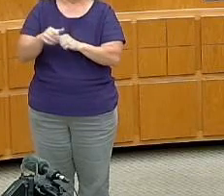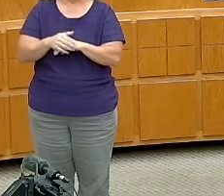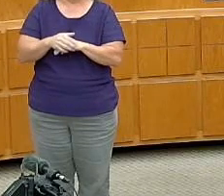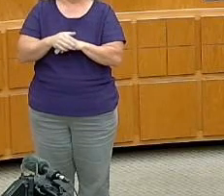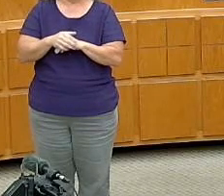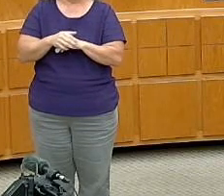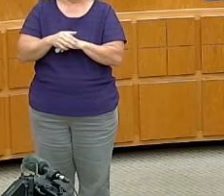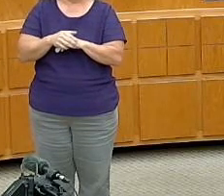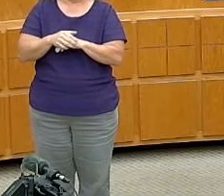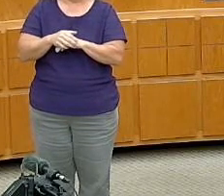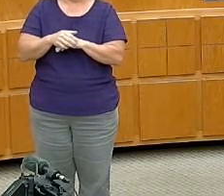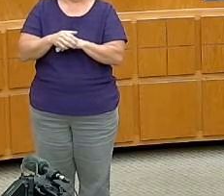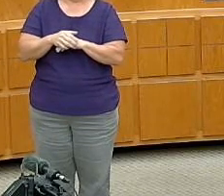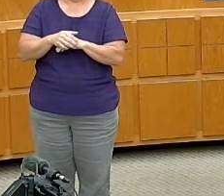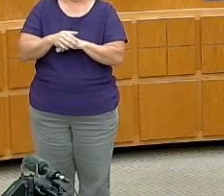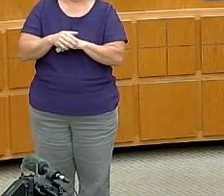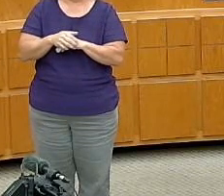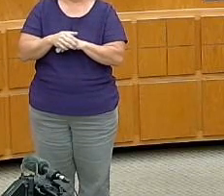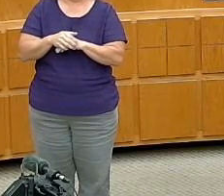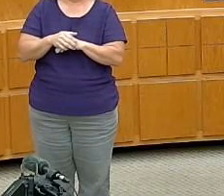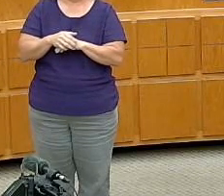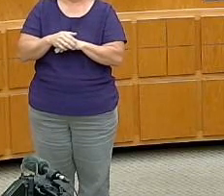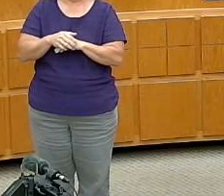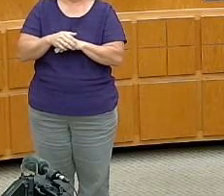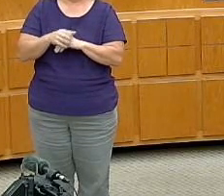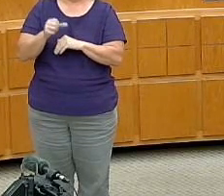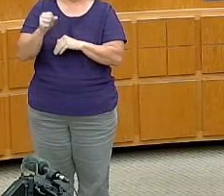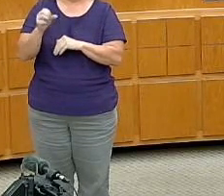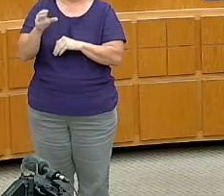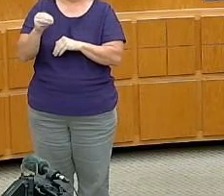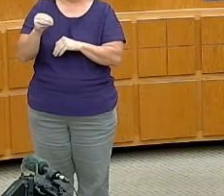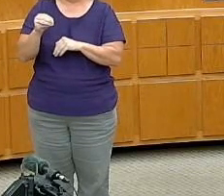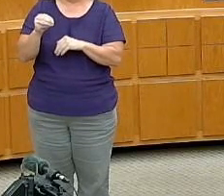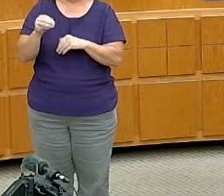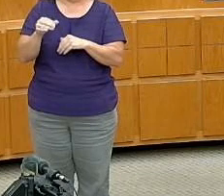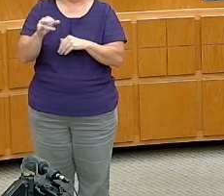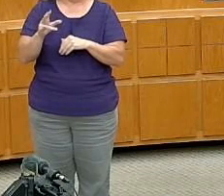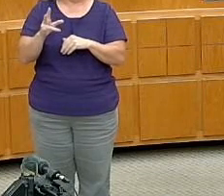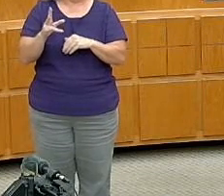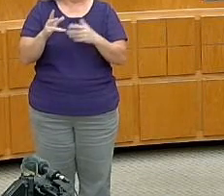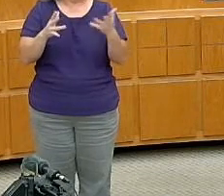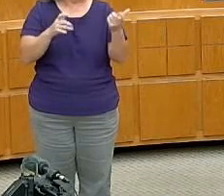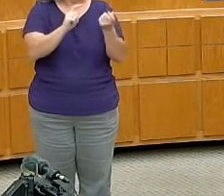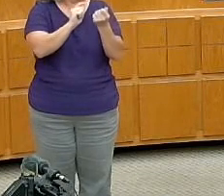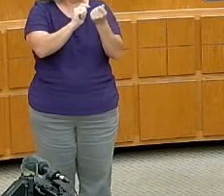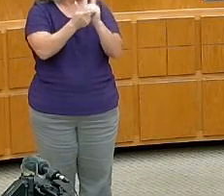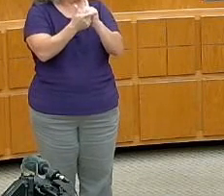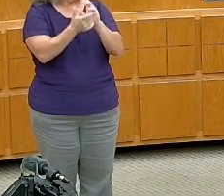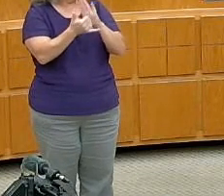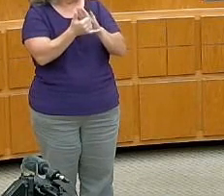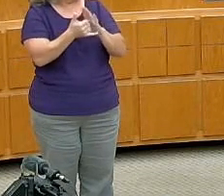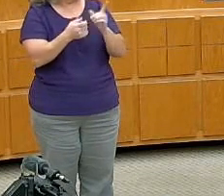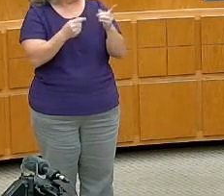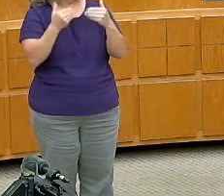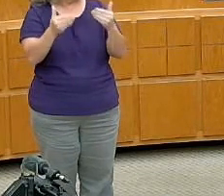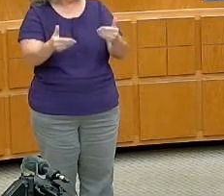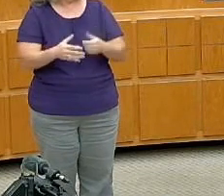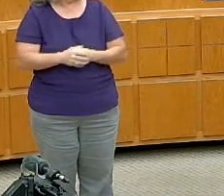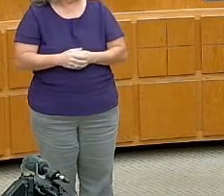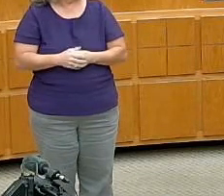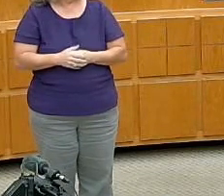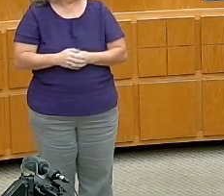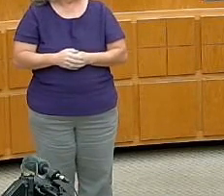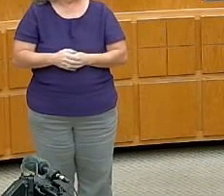will do. So with that background, did you want to translate? Do you want me to just go into the stats? I'll keep going,